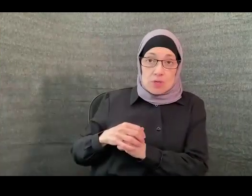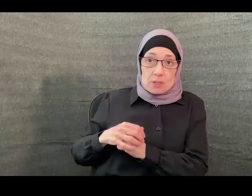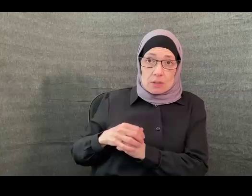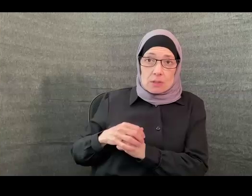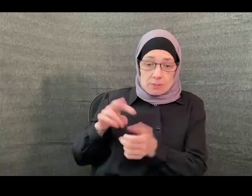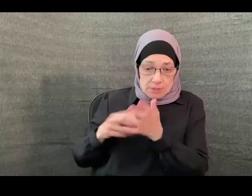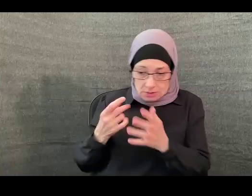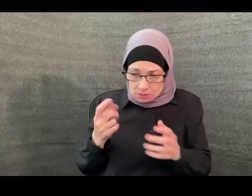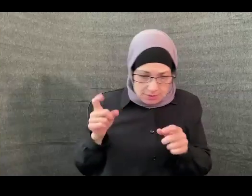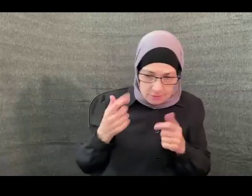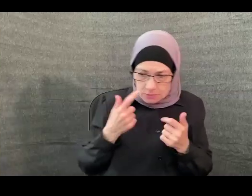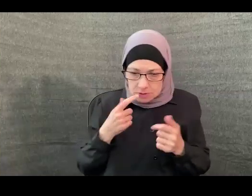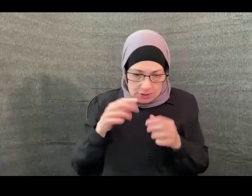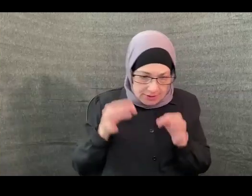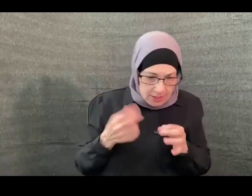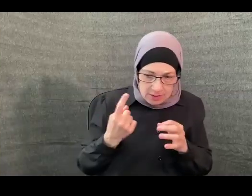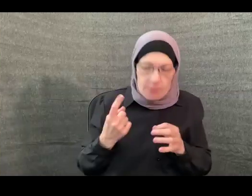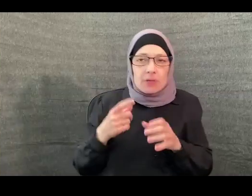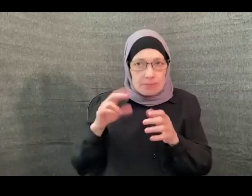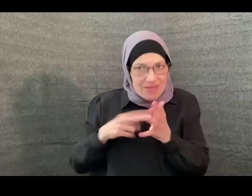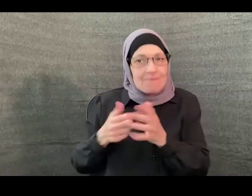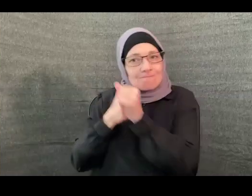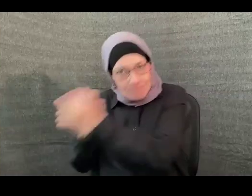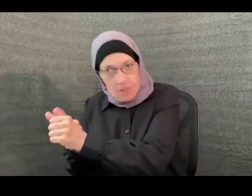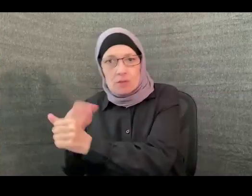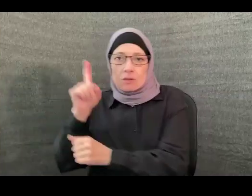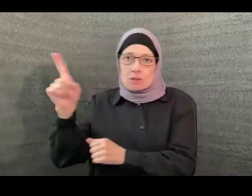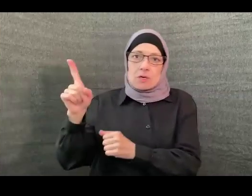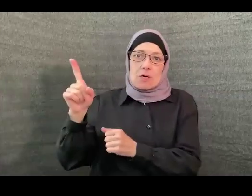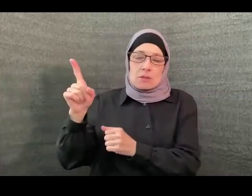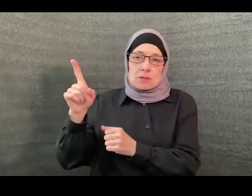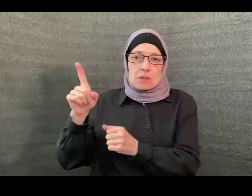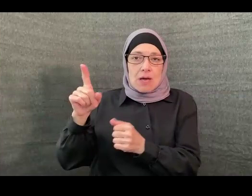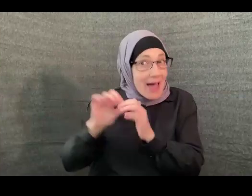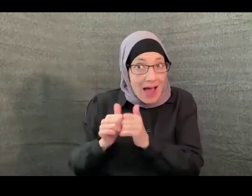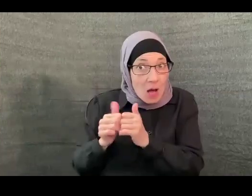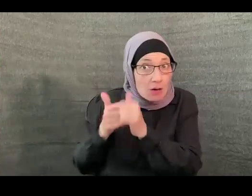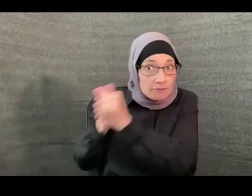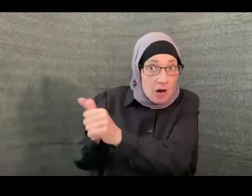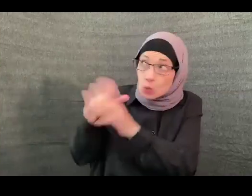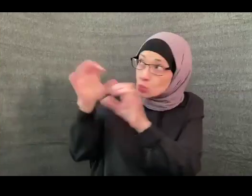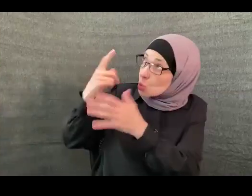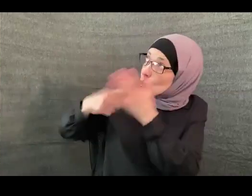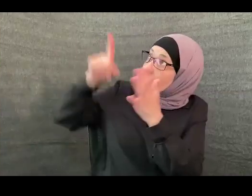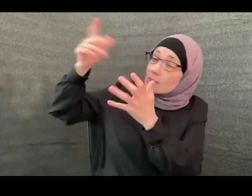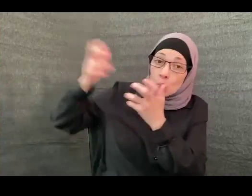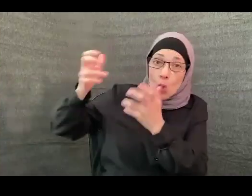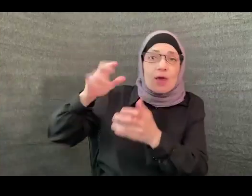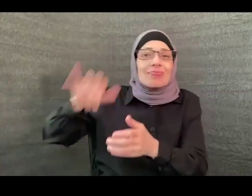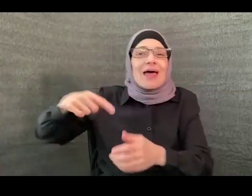Which comes in the heart. This is not about mental capacity to remember or memory